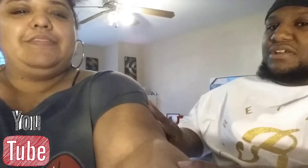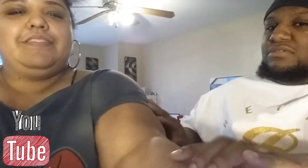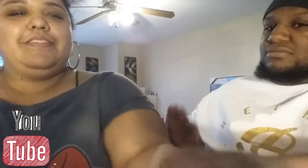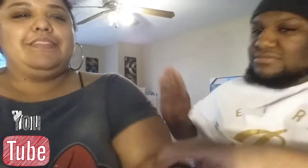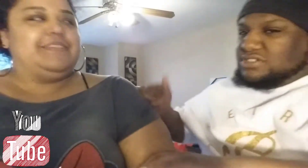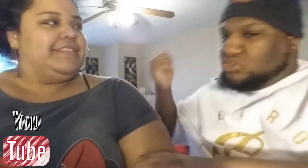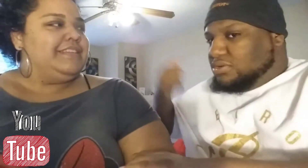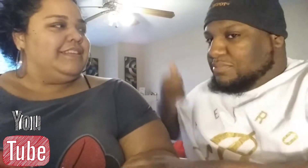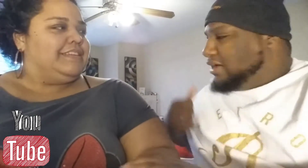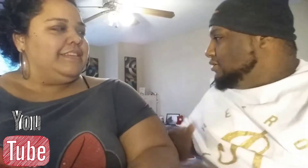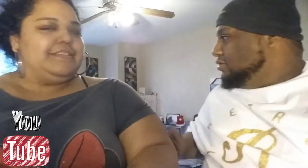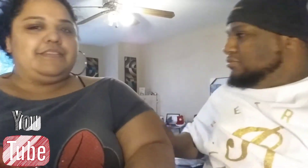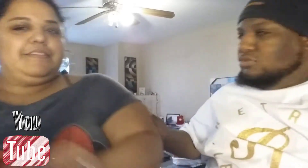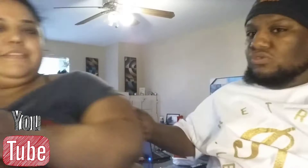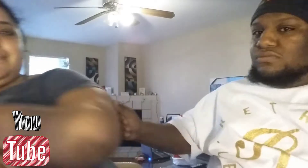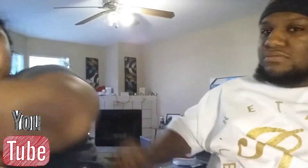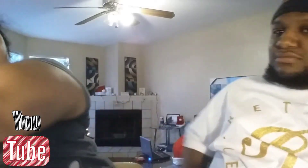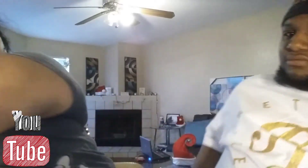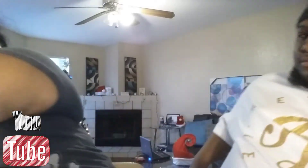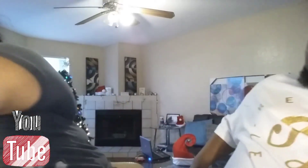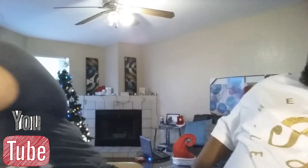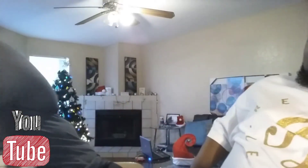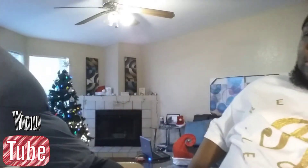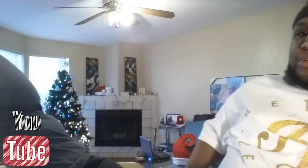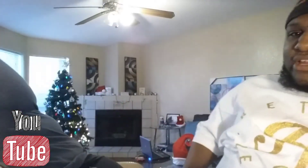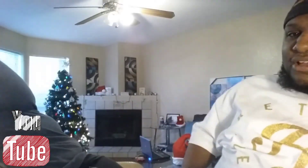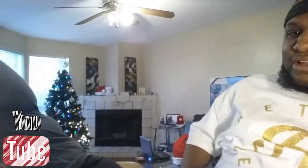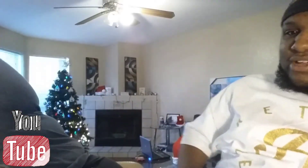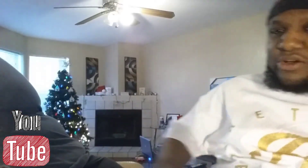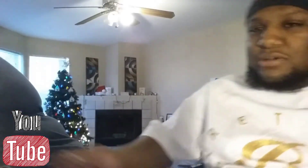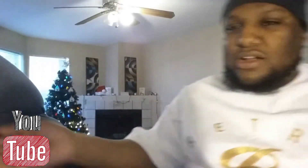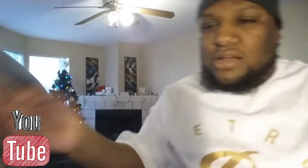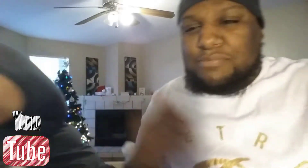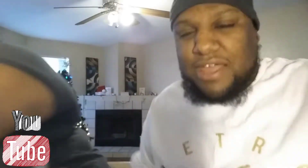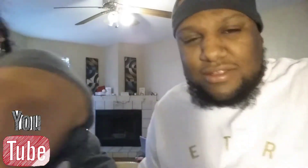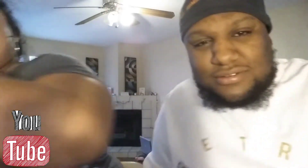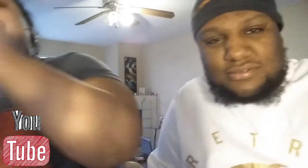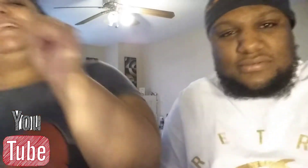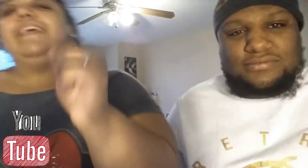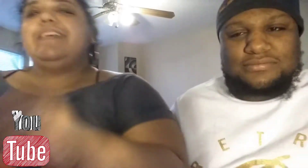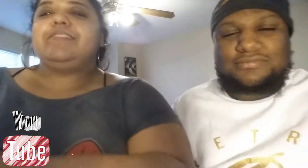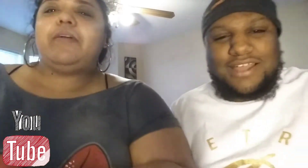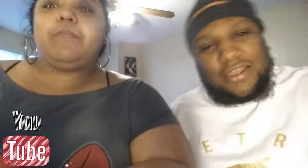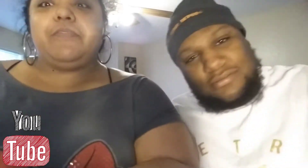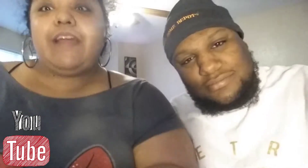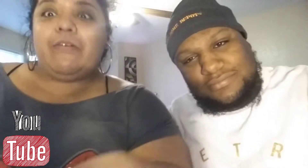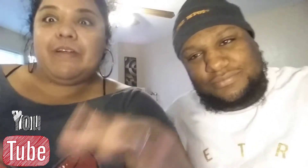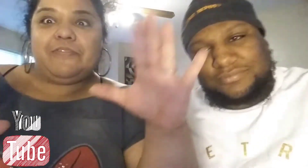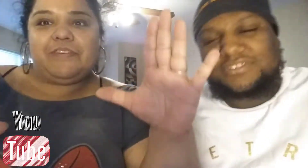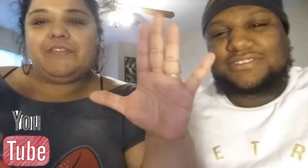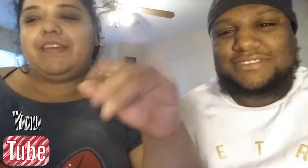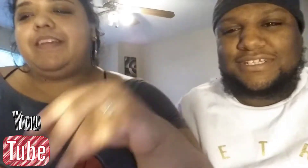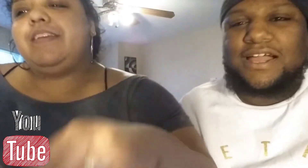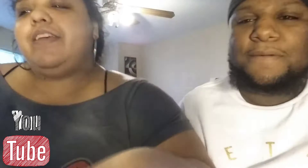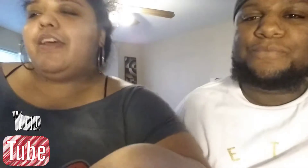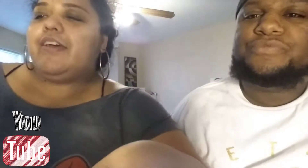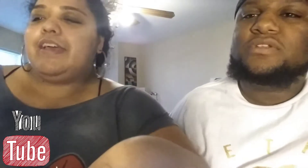me alone. Show them in the back. Move. Oh, you can't. Oh, there you go. Now come back. Sorry, I'm right in front of it. All right. Okay,